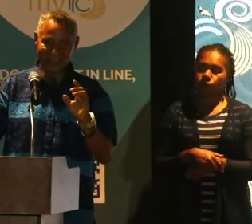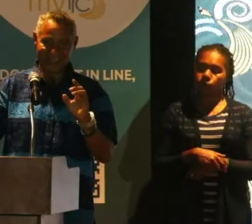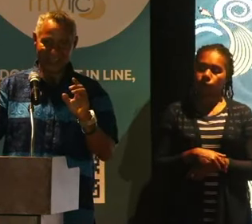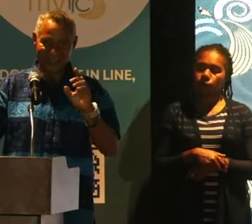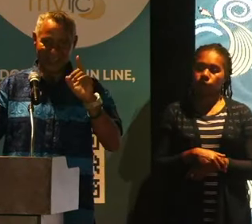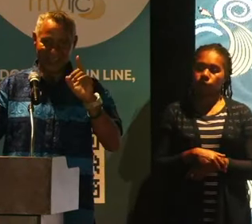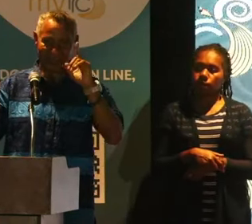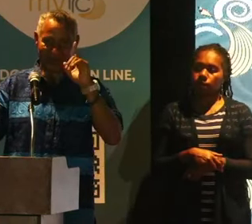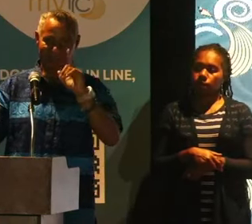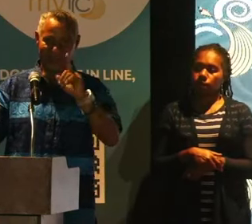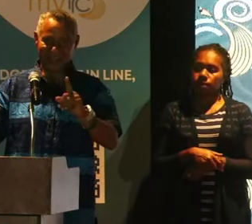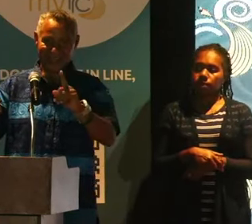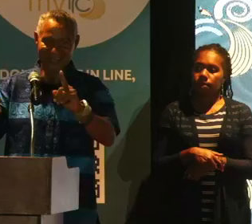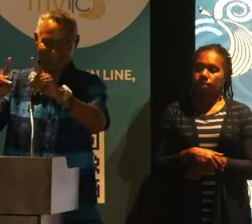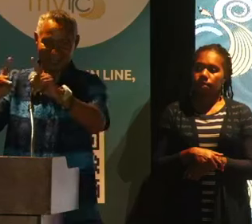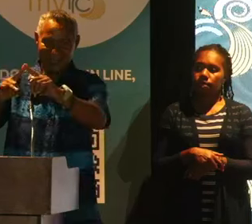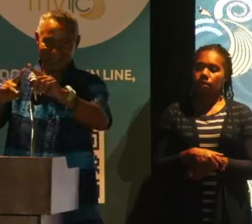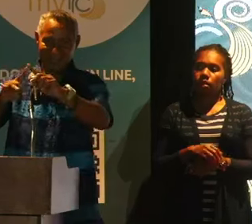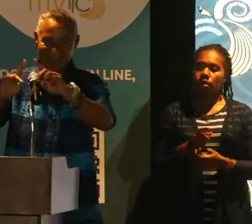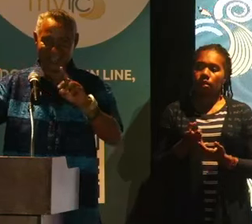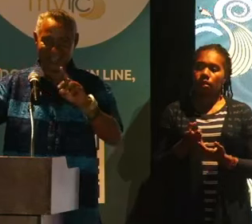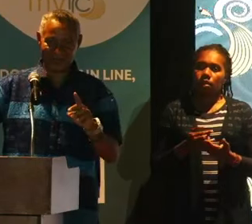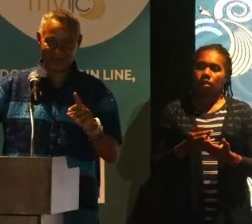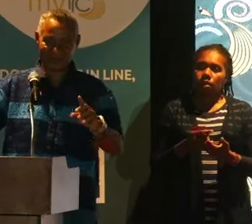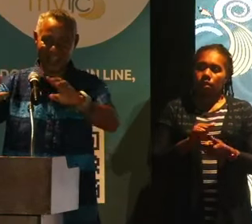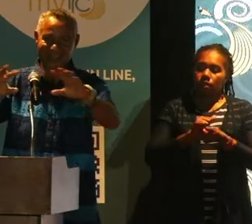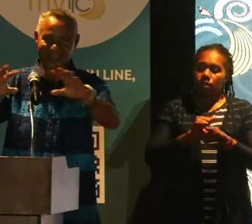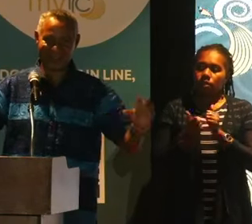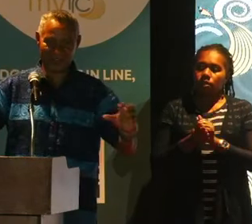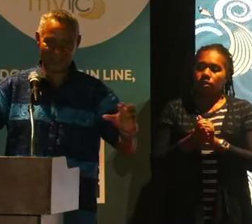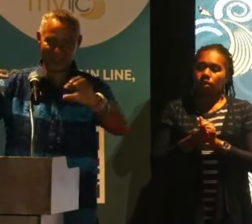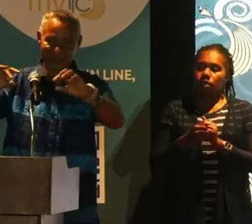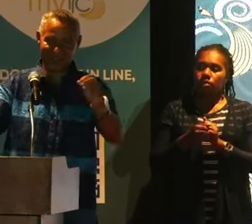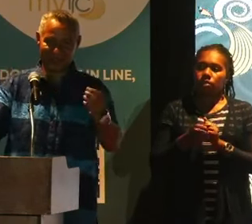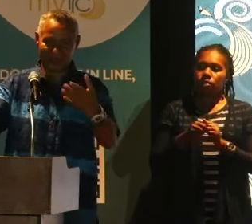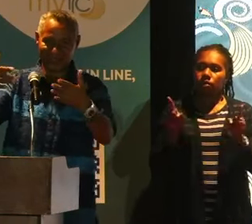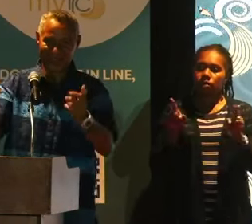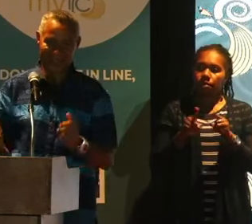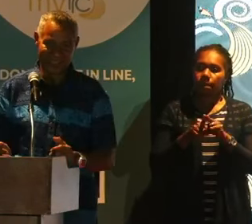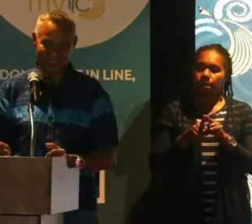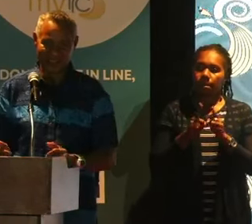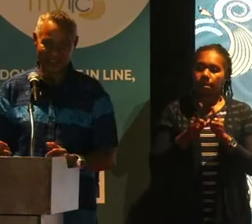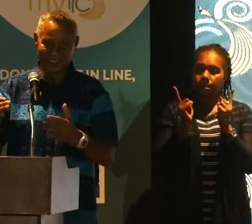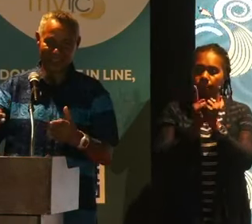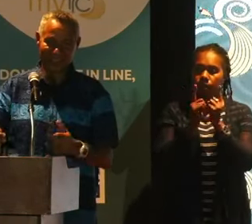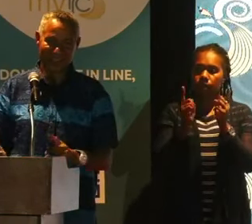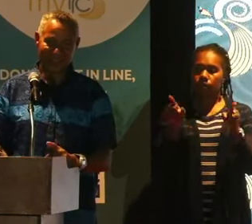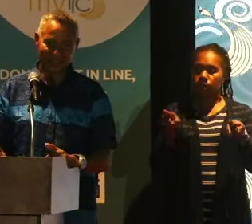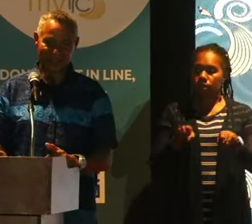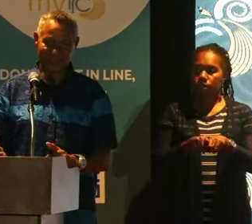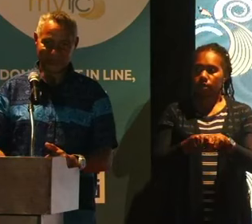register, and you are calling a meeting at the same time, those other cooperatives, how can they split themselves to join that meeting you're trying to